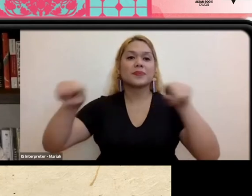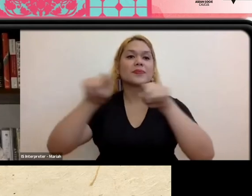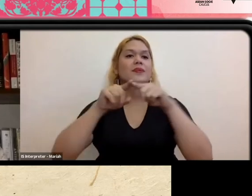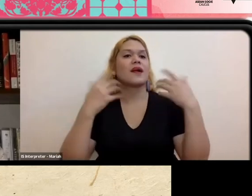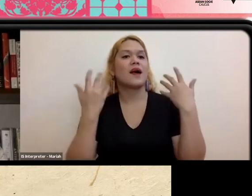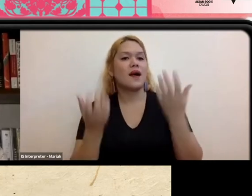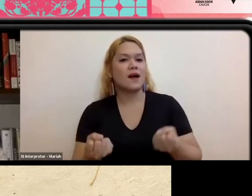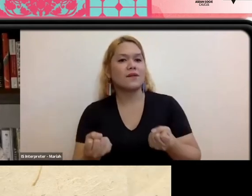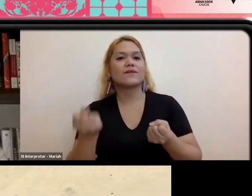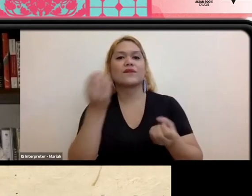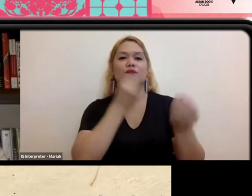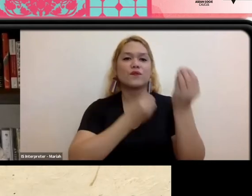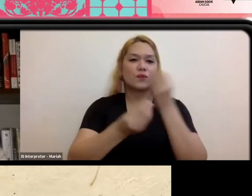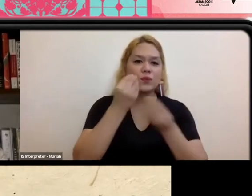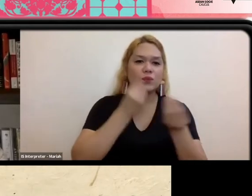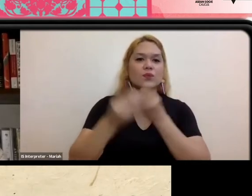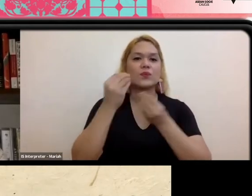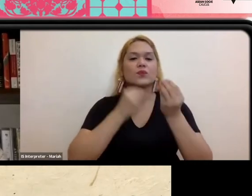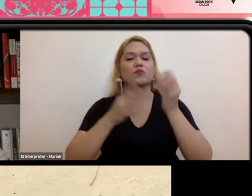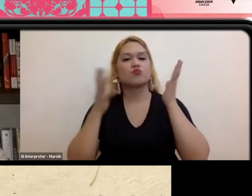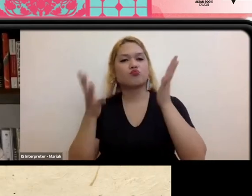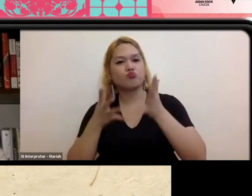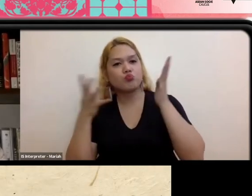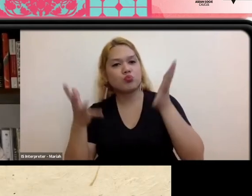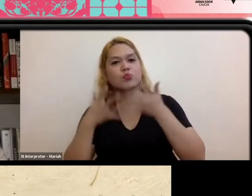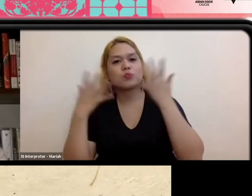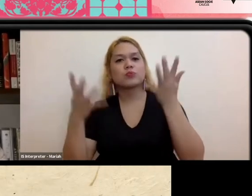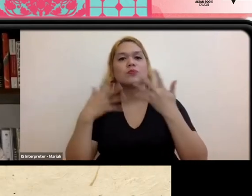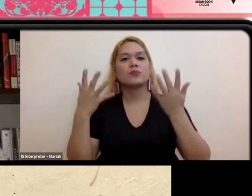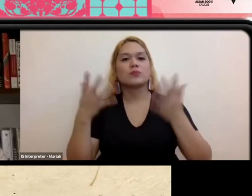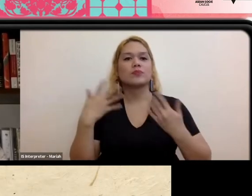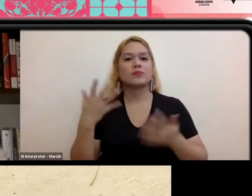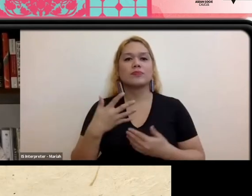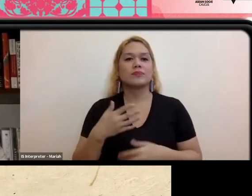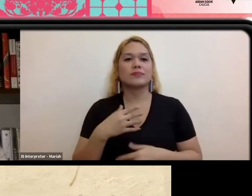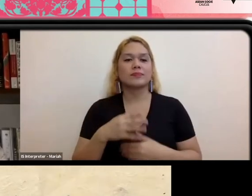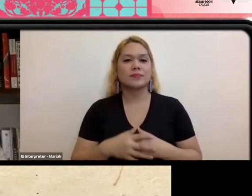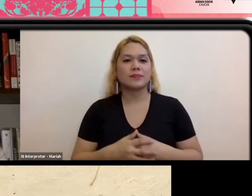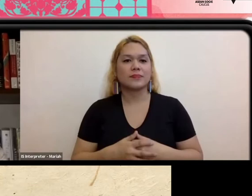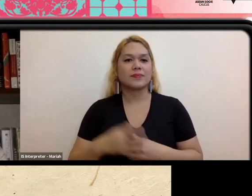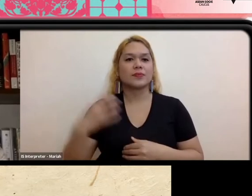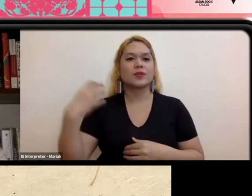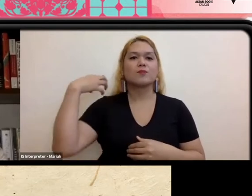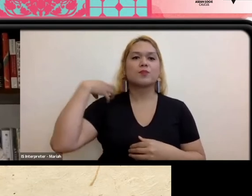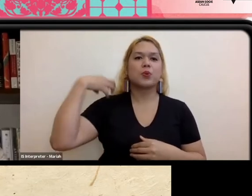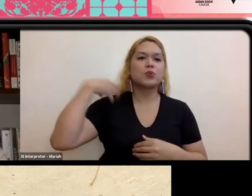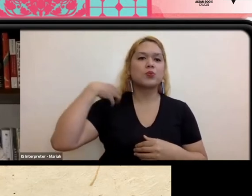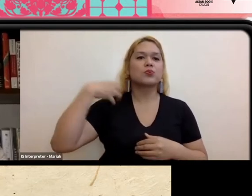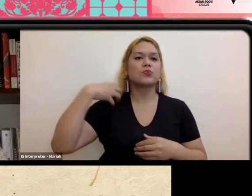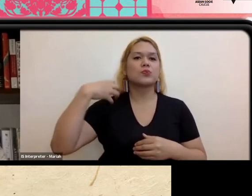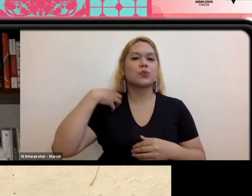bosses, then we'll stroll in the park, not a care in the world, under the blazing sun.